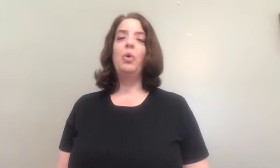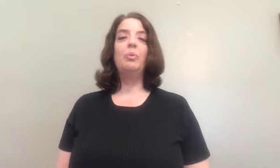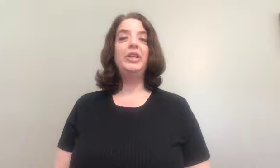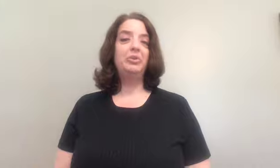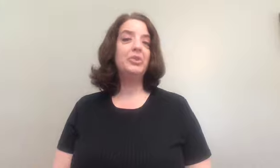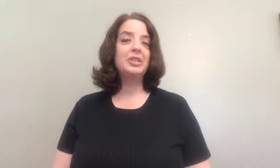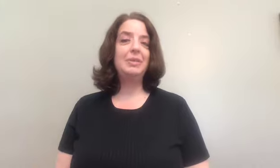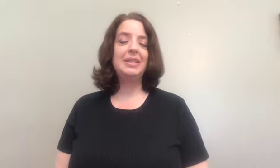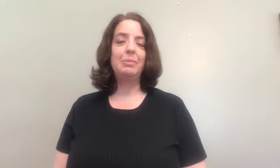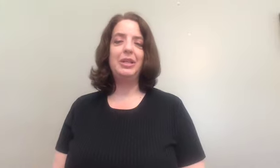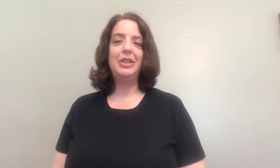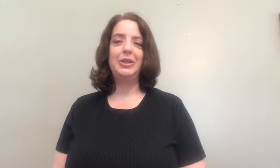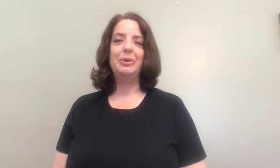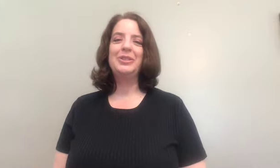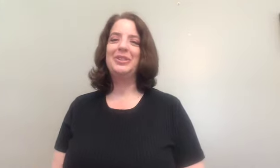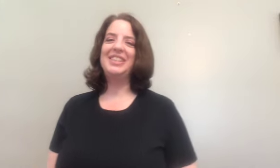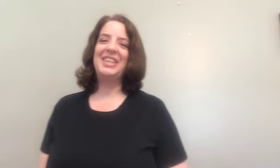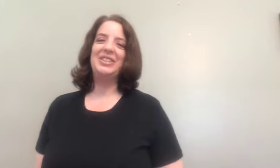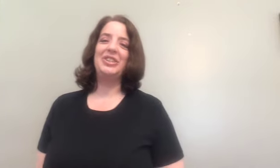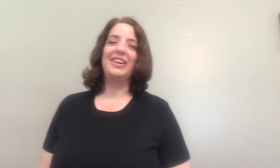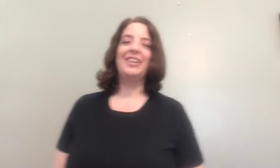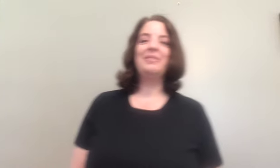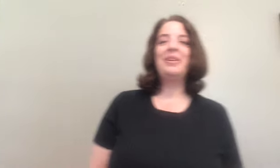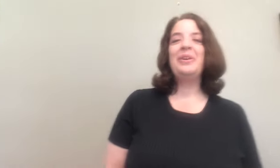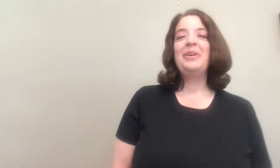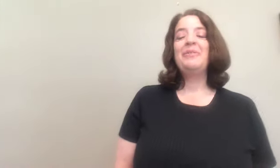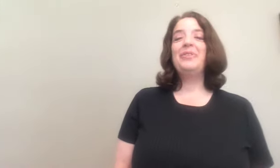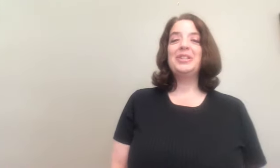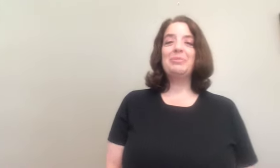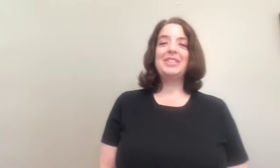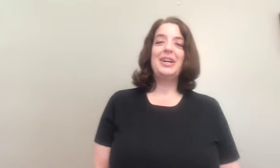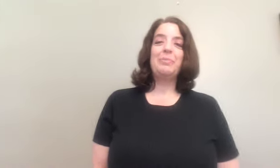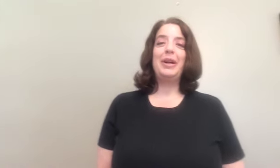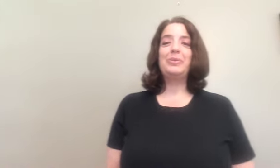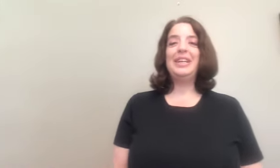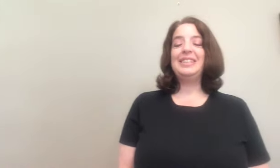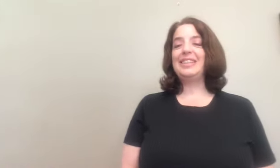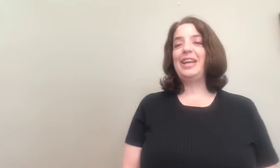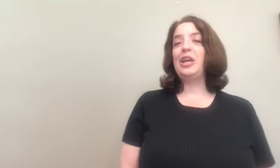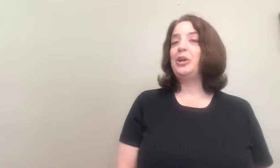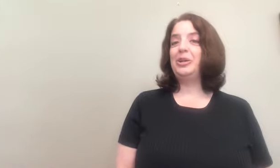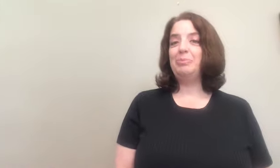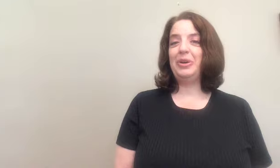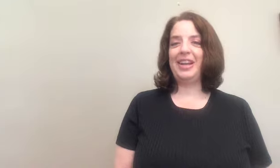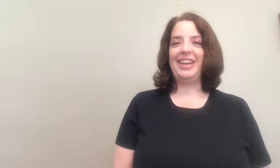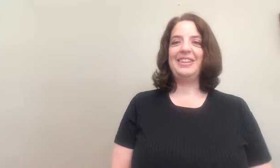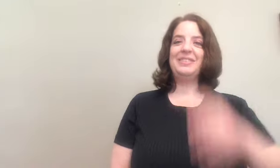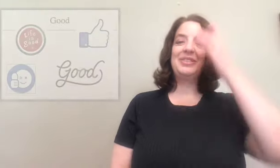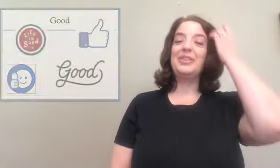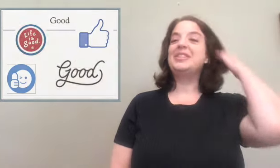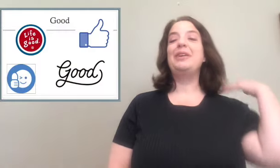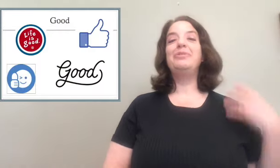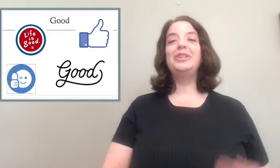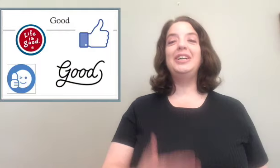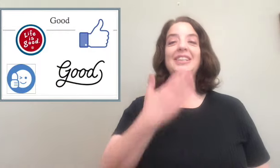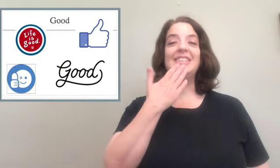when you first meet somebody new. So let's get started. First, let's talk about greetings like good morning. So the sign for good looks like